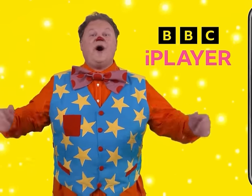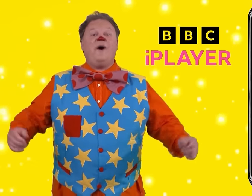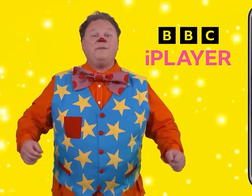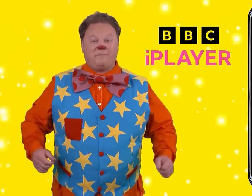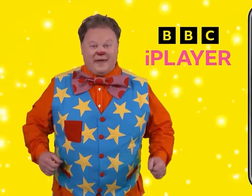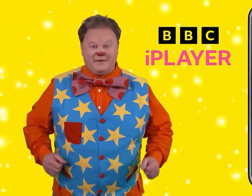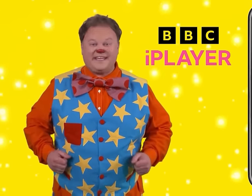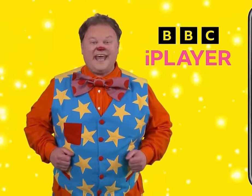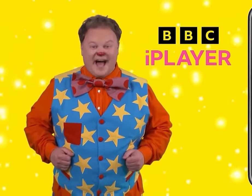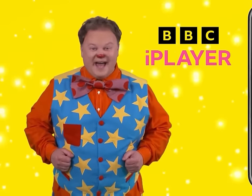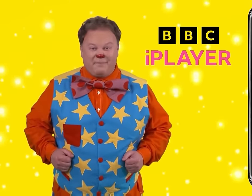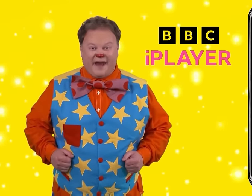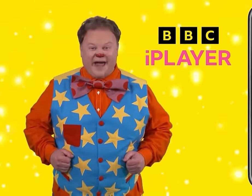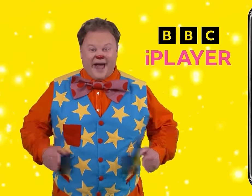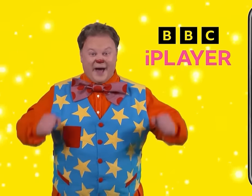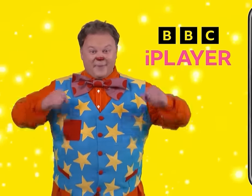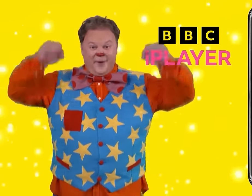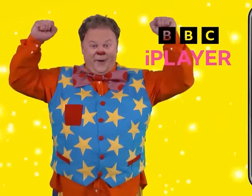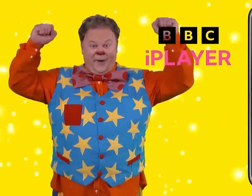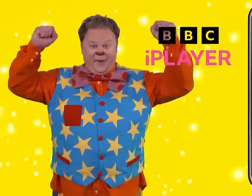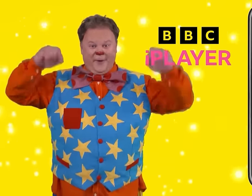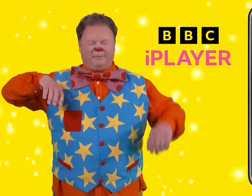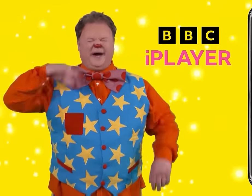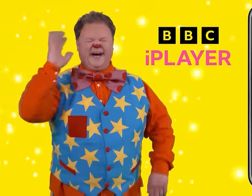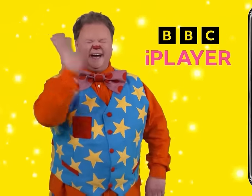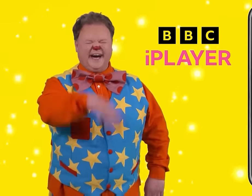on BBC iPlayer. Woohoo!